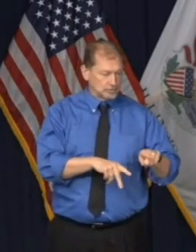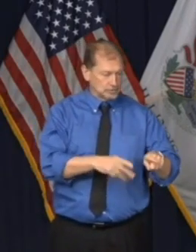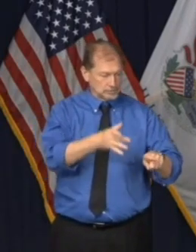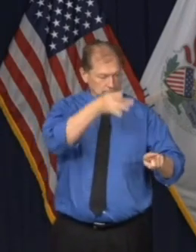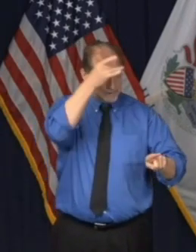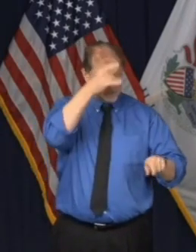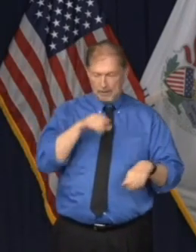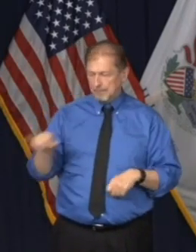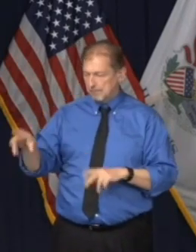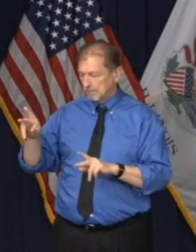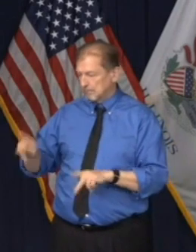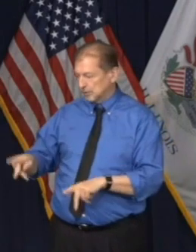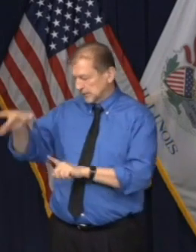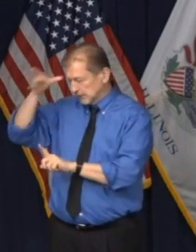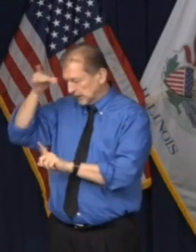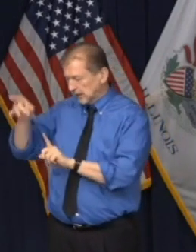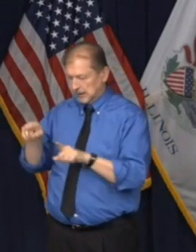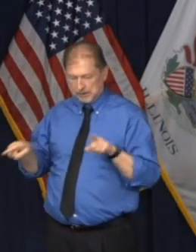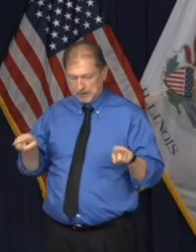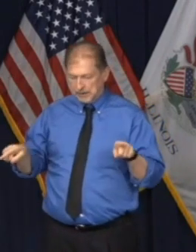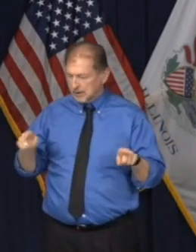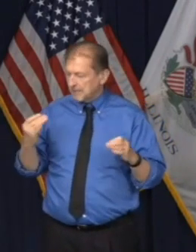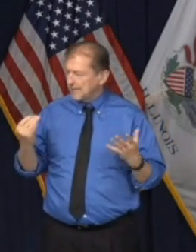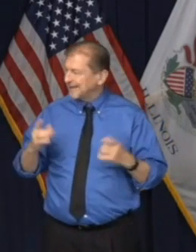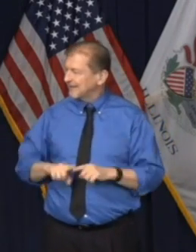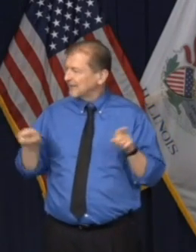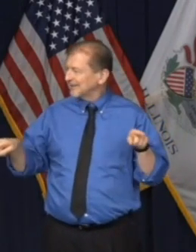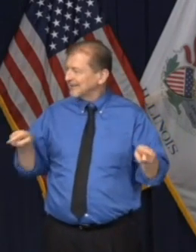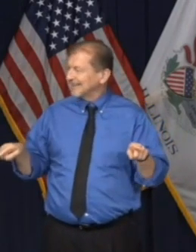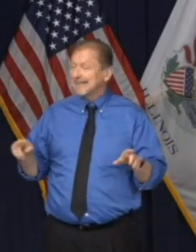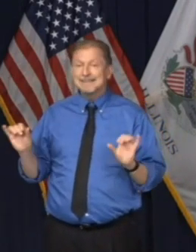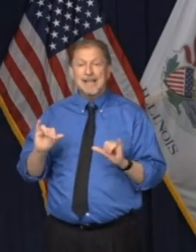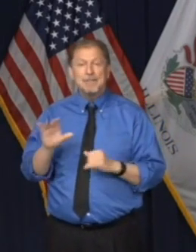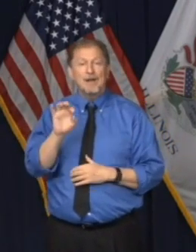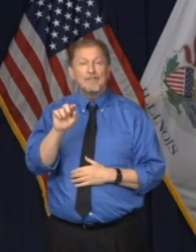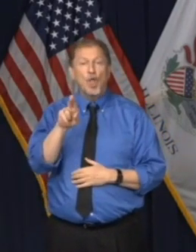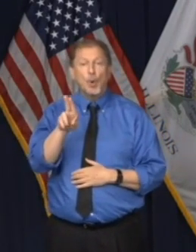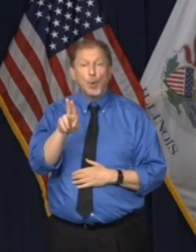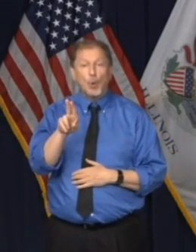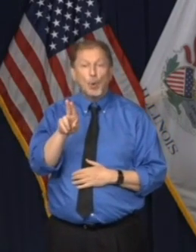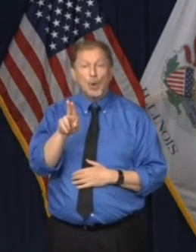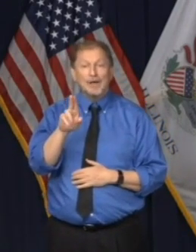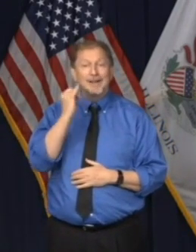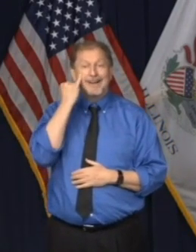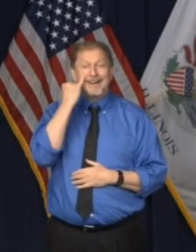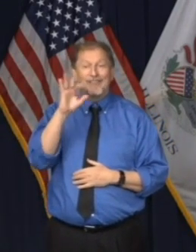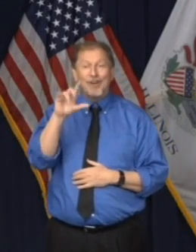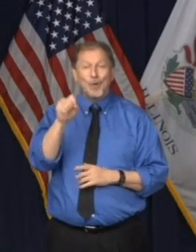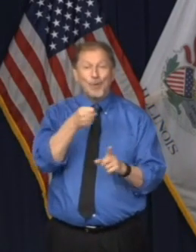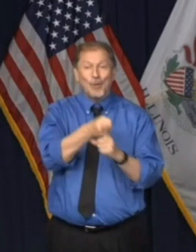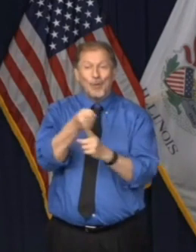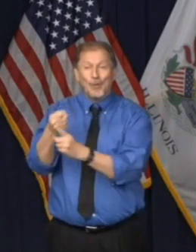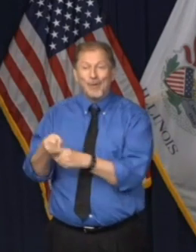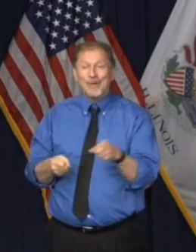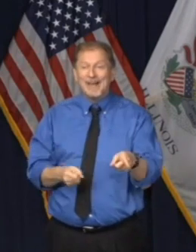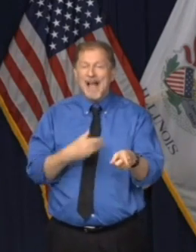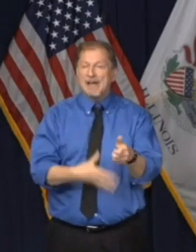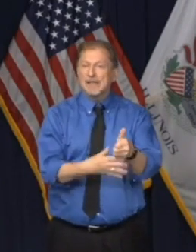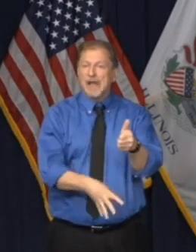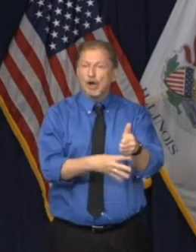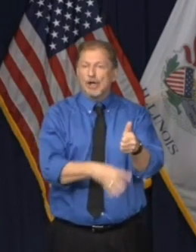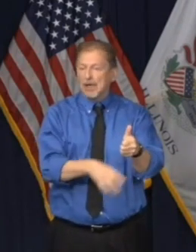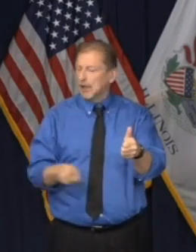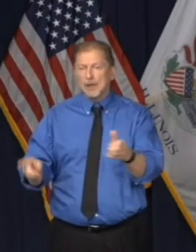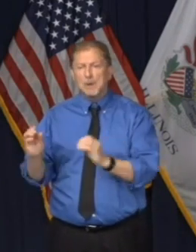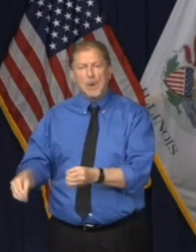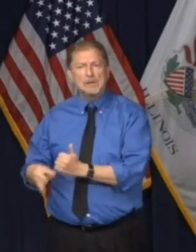like influenza can cause diarrhea in someone and cough in another. So yes, I wouldn't be surprised if